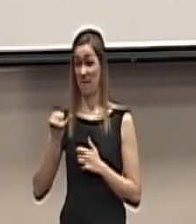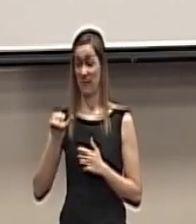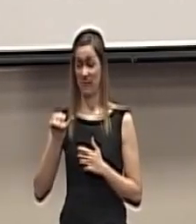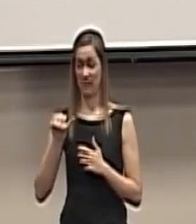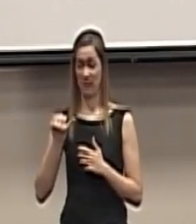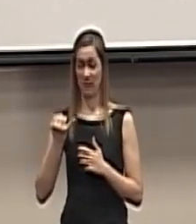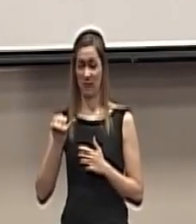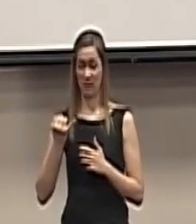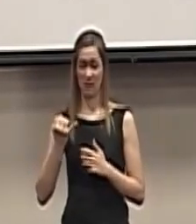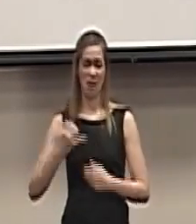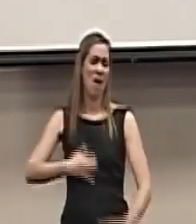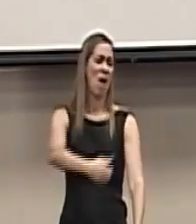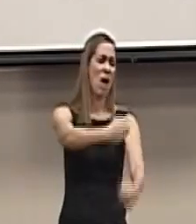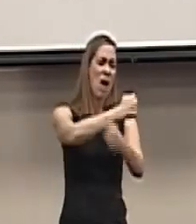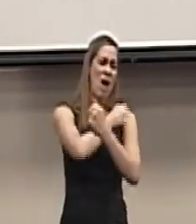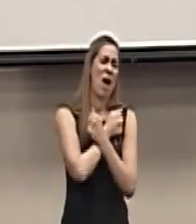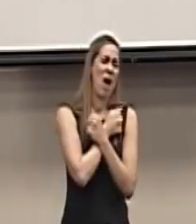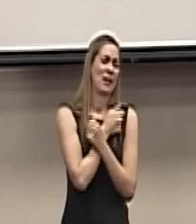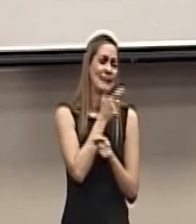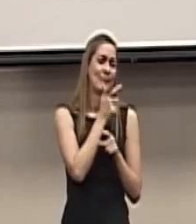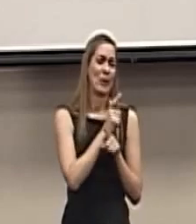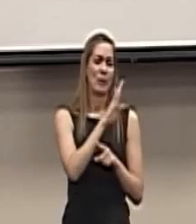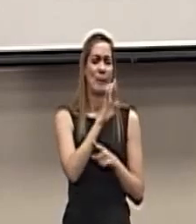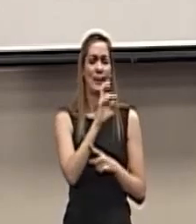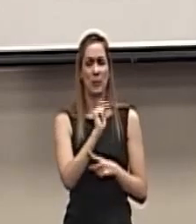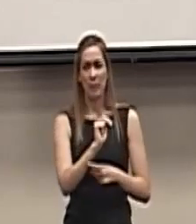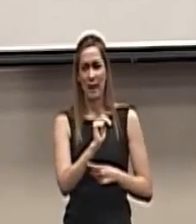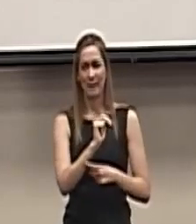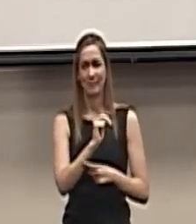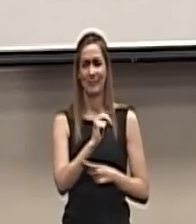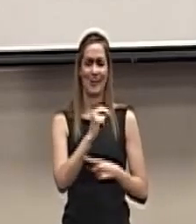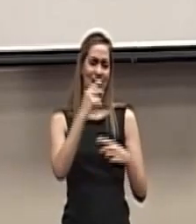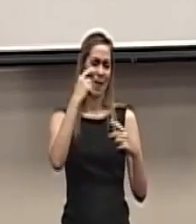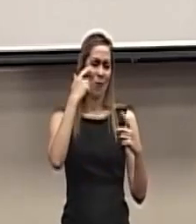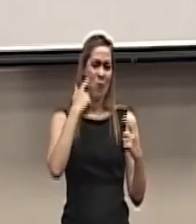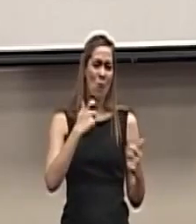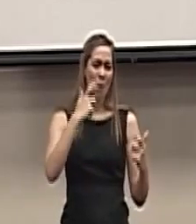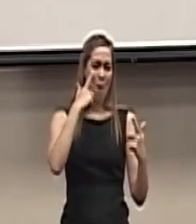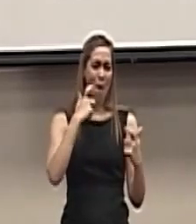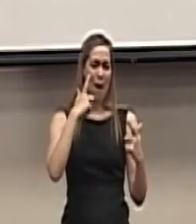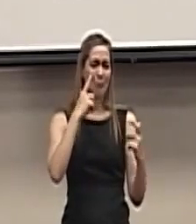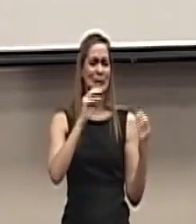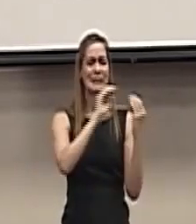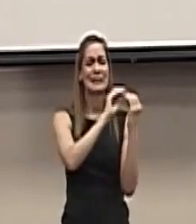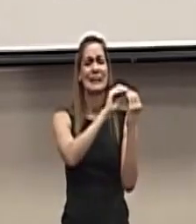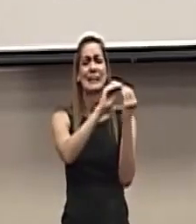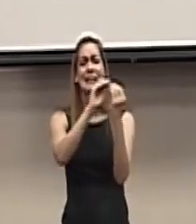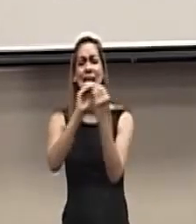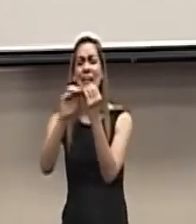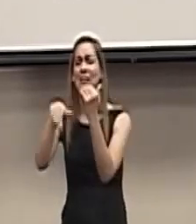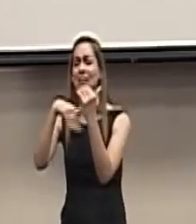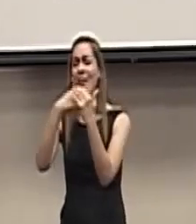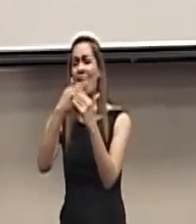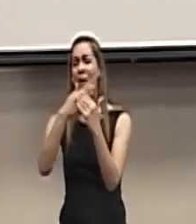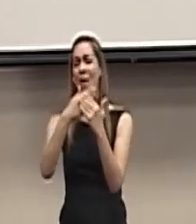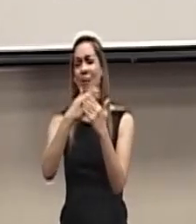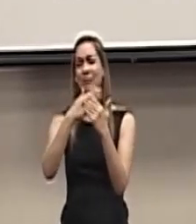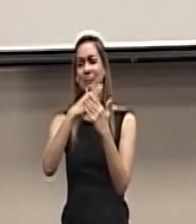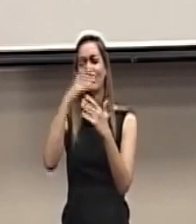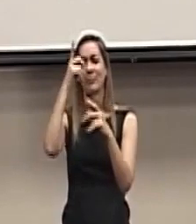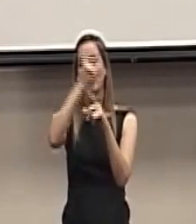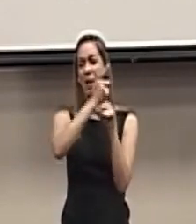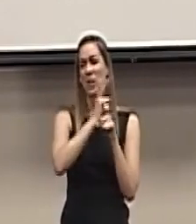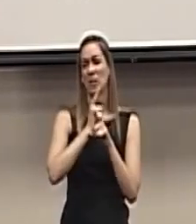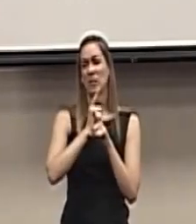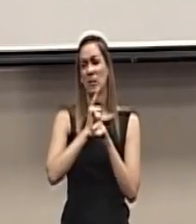brother Benjamin's neck, and he wept. And Benjamin wept upon his neck, and he kissed all of his brothers and wept upon them. And after this,